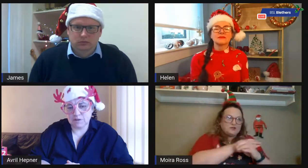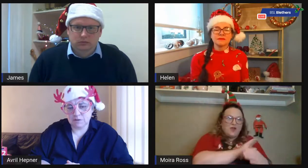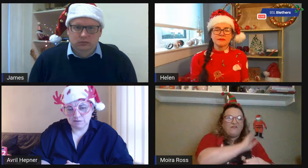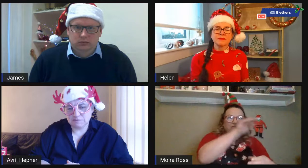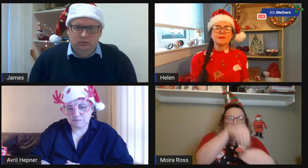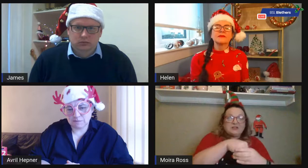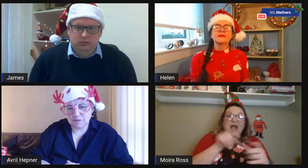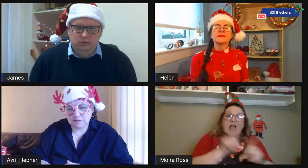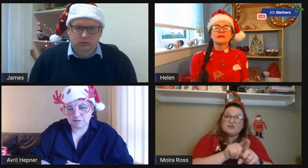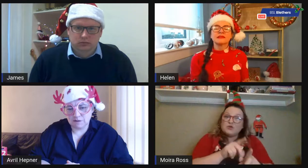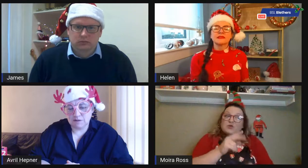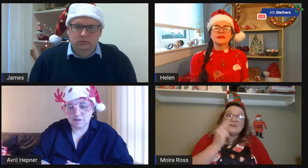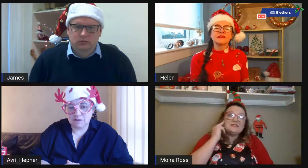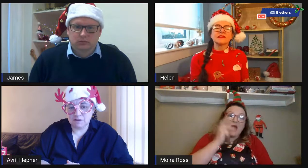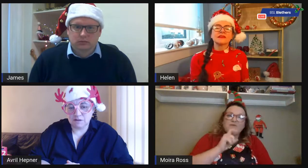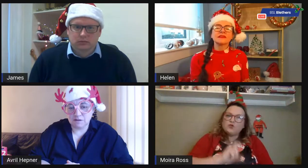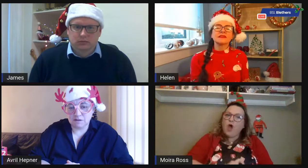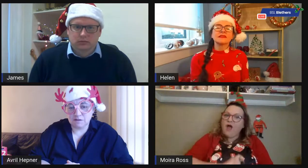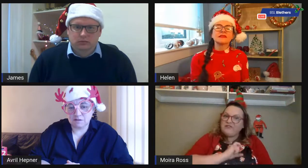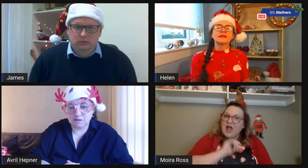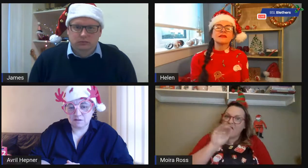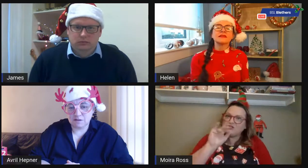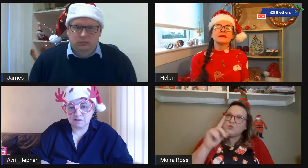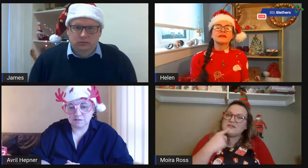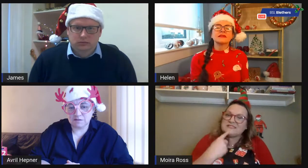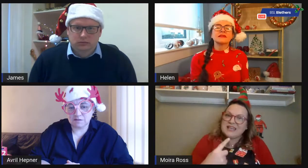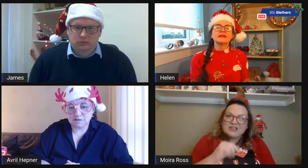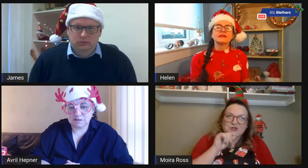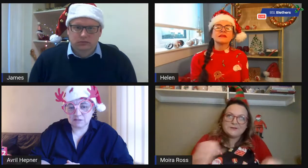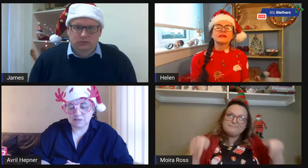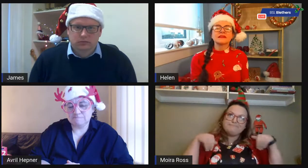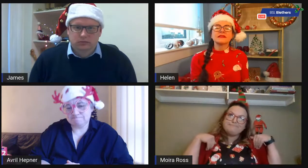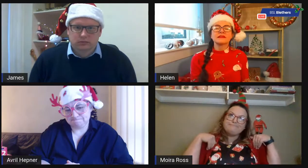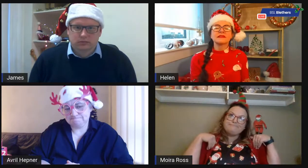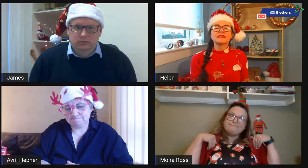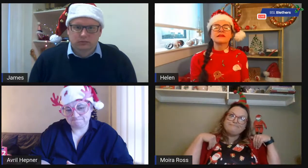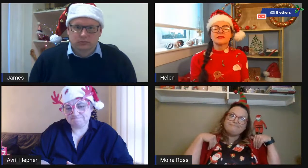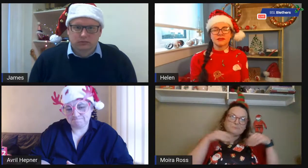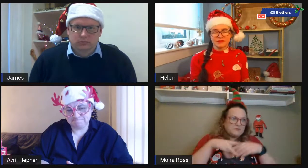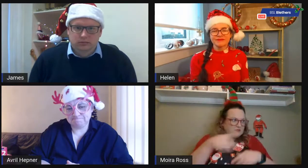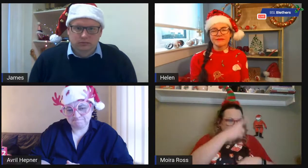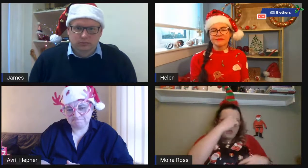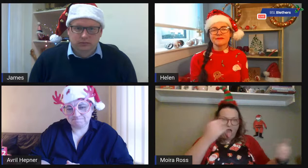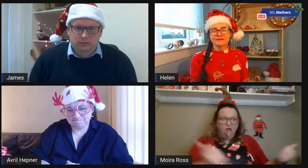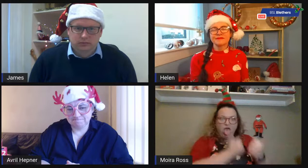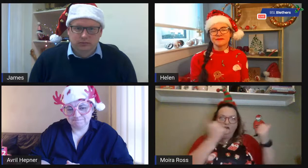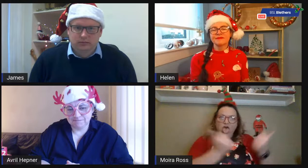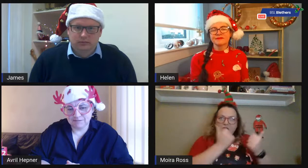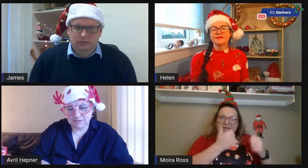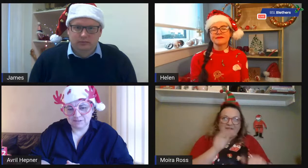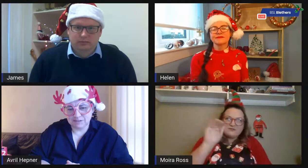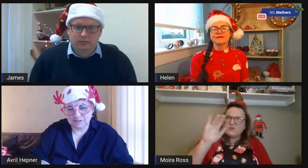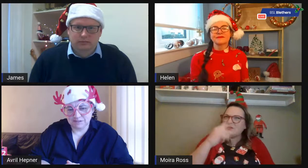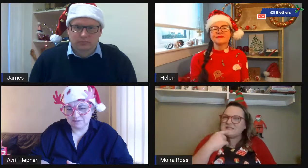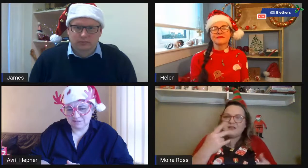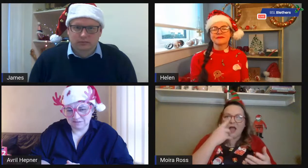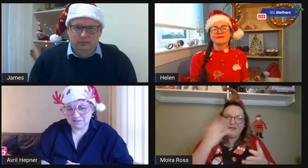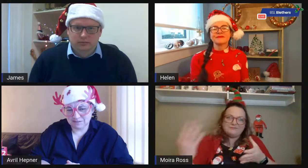just trafficking, making sure that they control that conversation, so that it's not always you that is interrupting